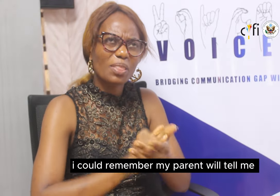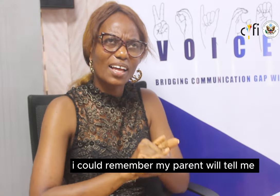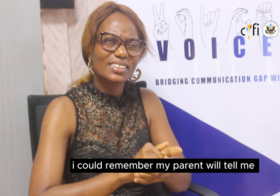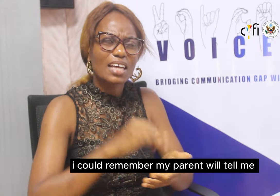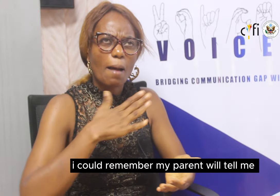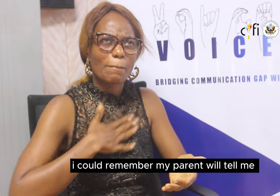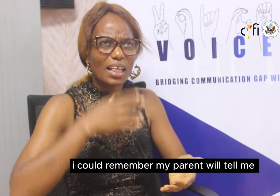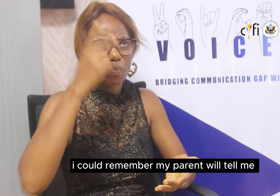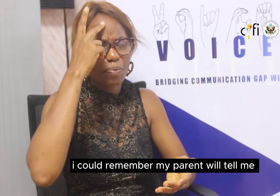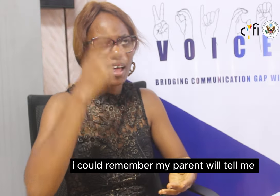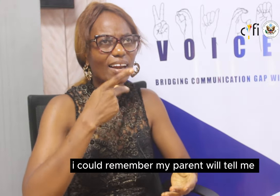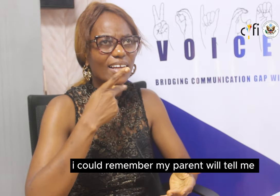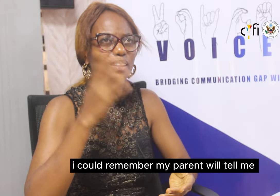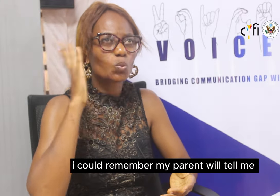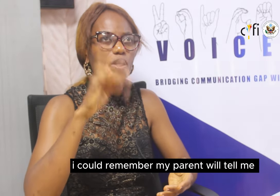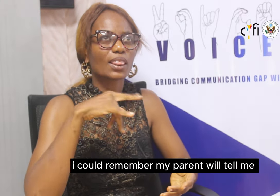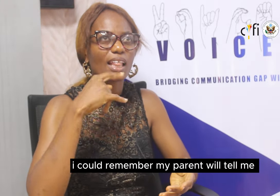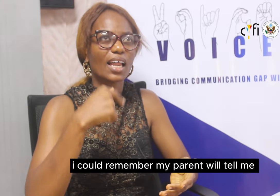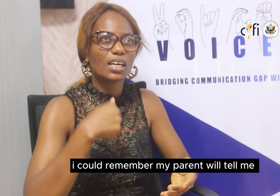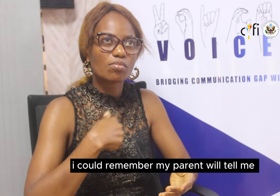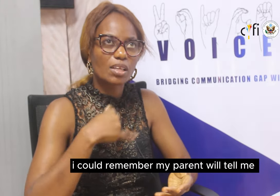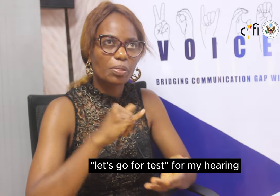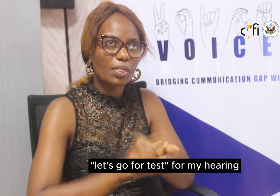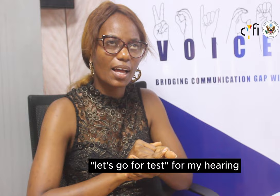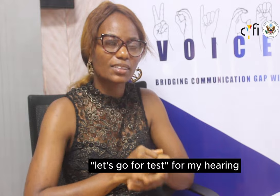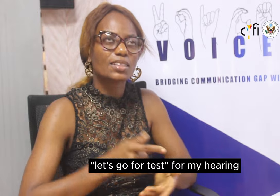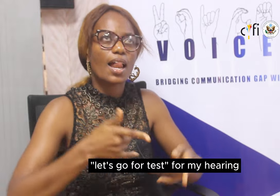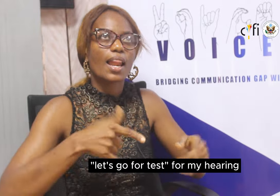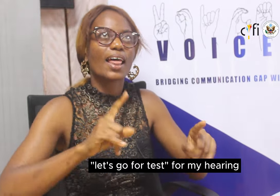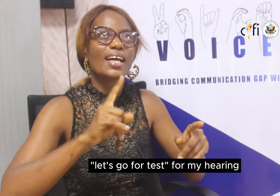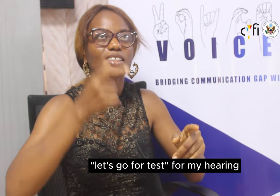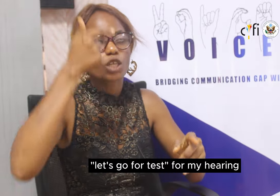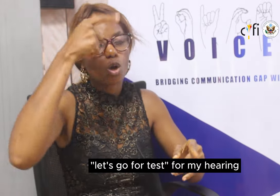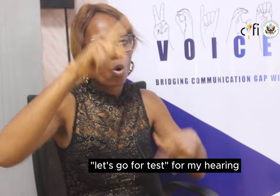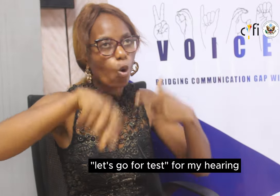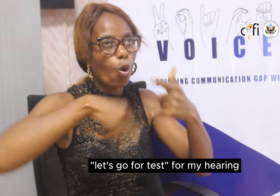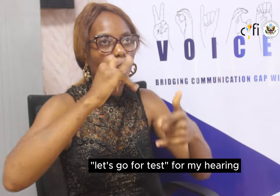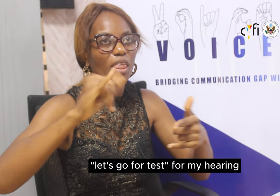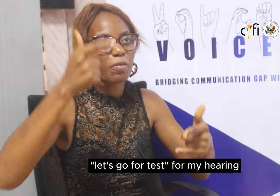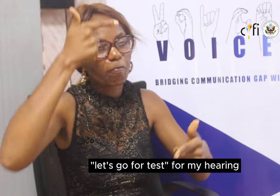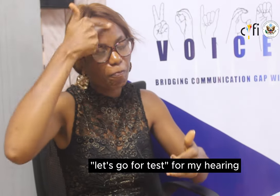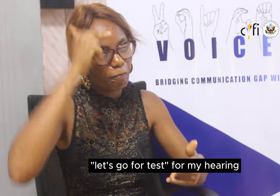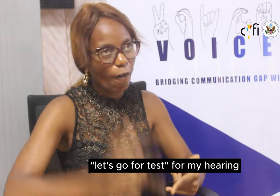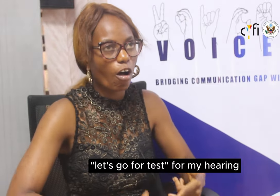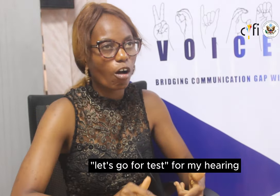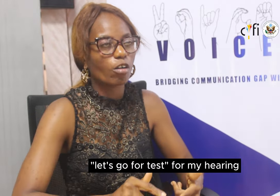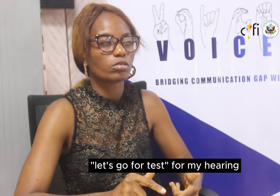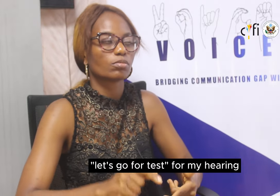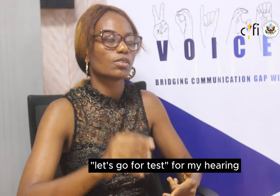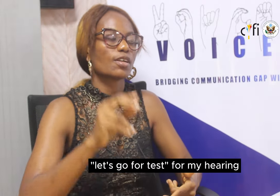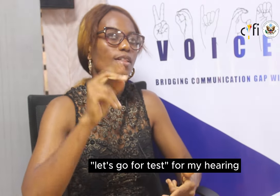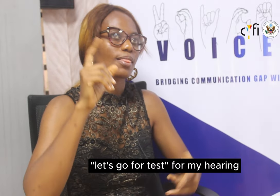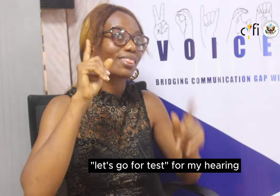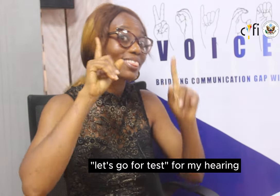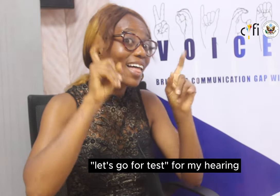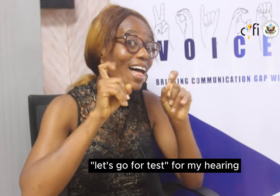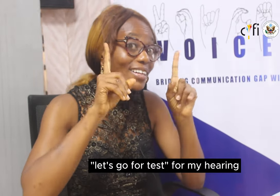bed, my failed be telling me that it would fall. Dead